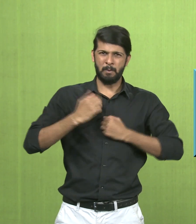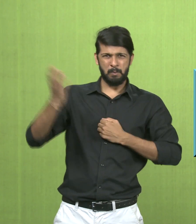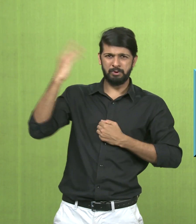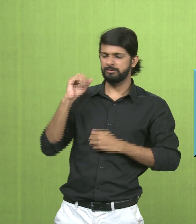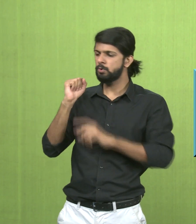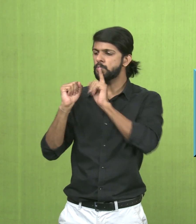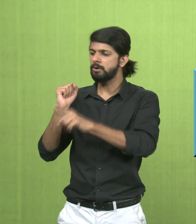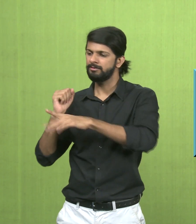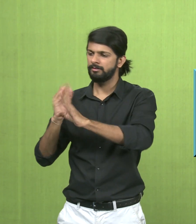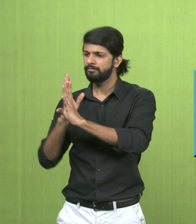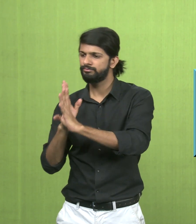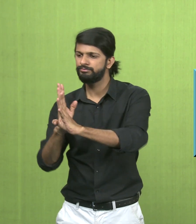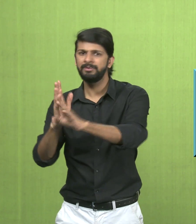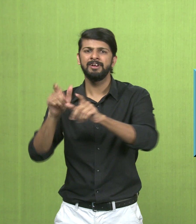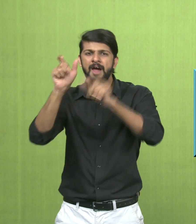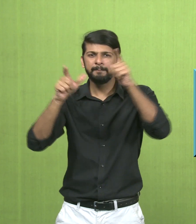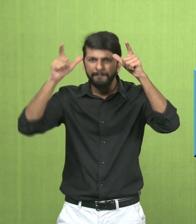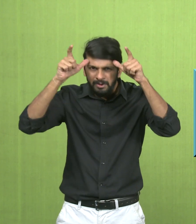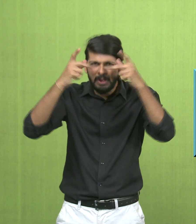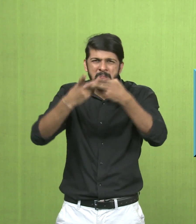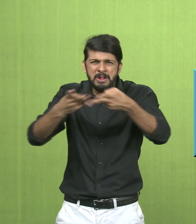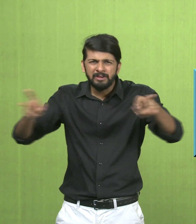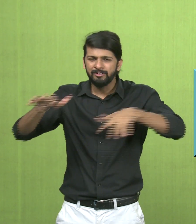for example, hunting, grazing scenes.